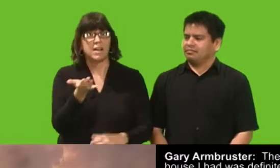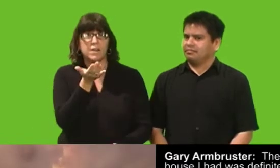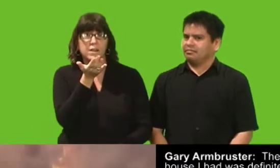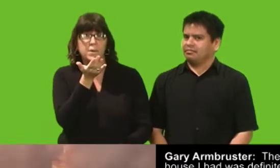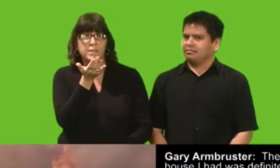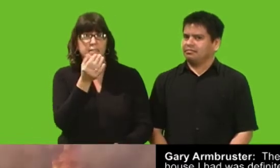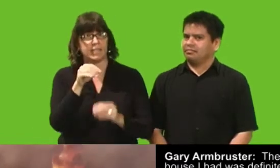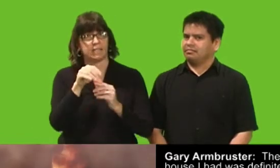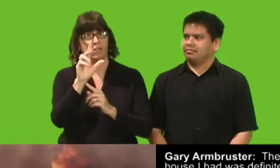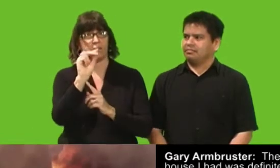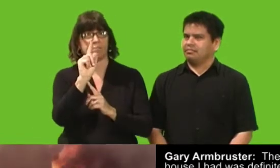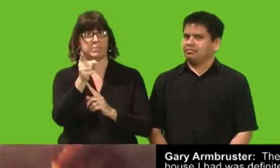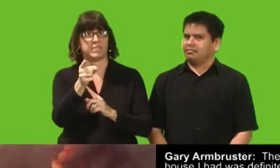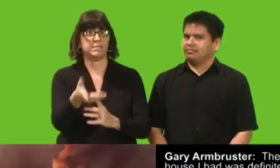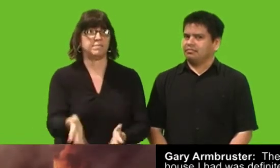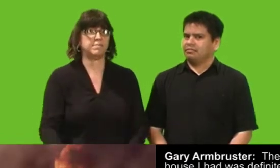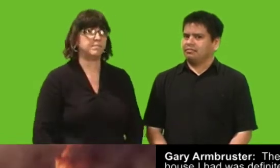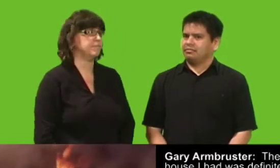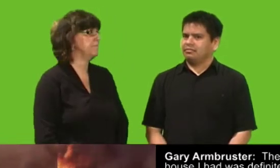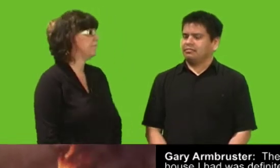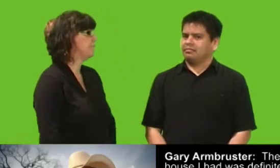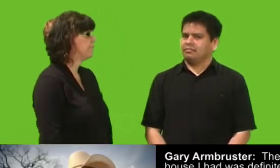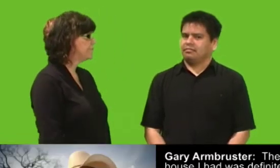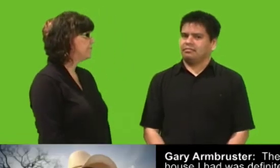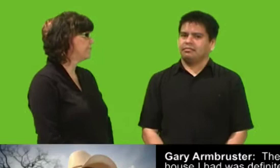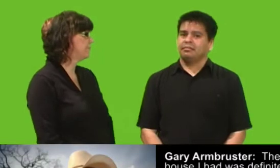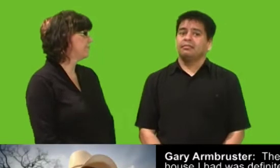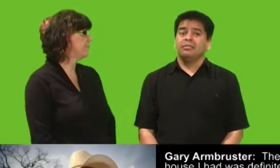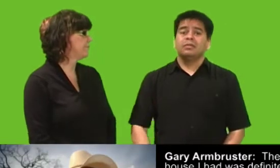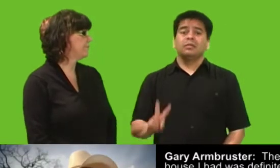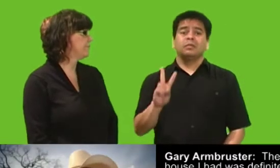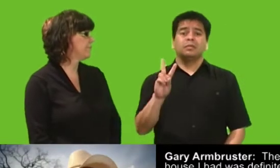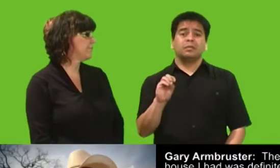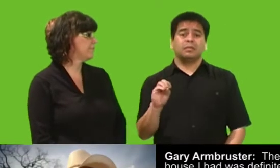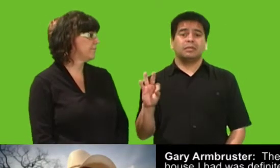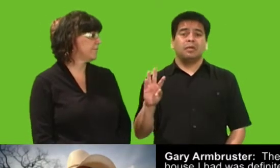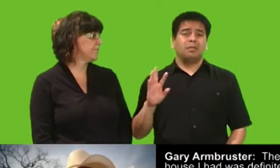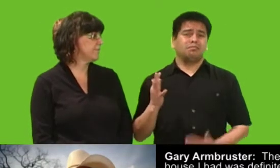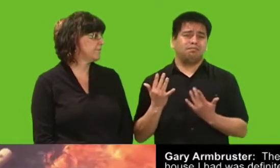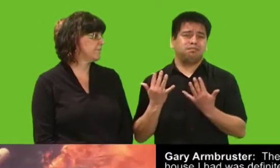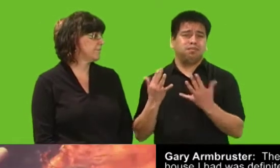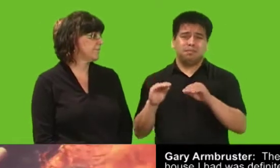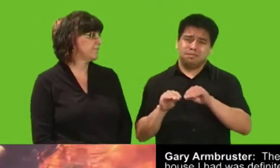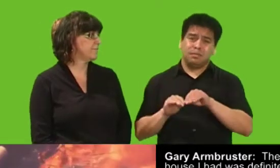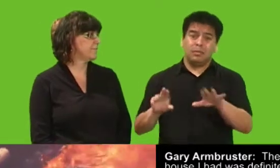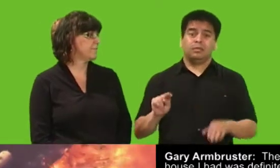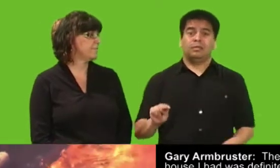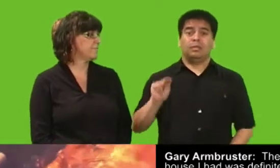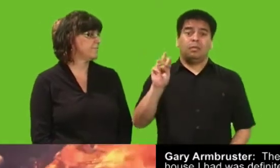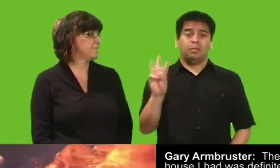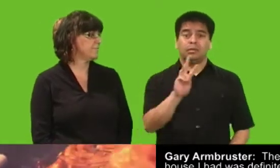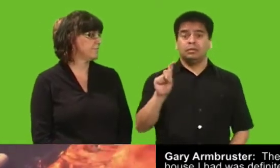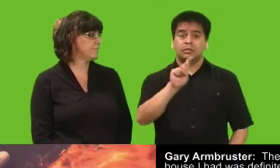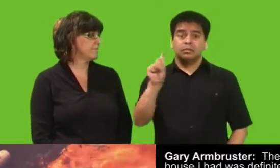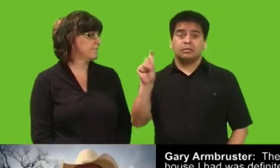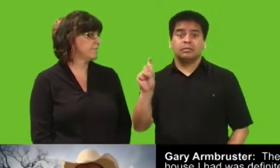The house I had was definitely my dream house. I worked on that house for over 23 years. It was gone